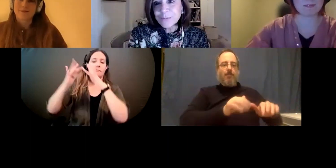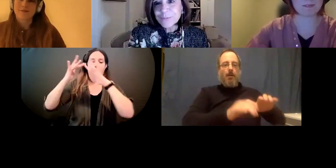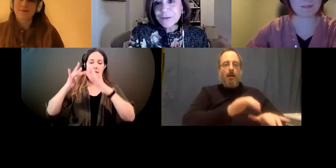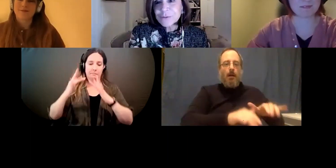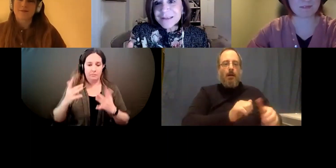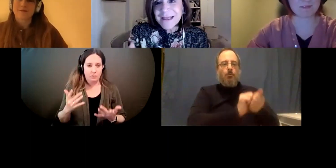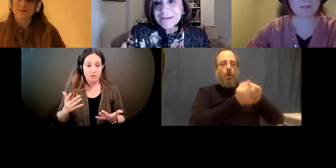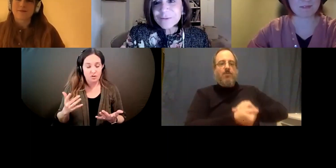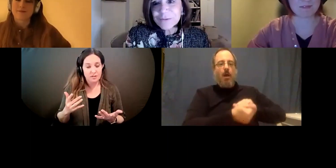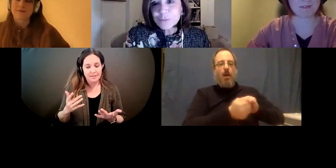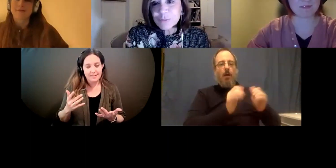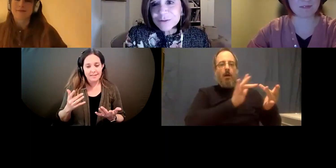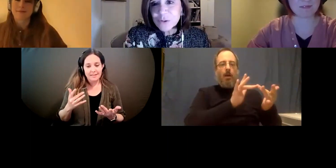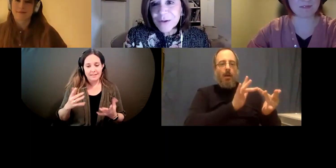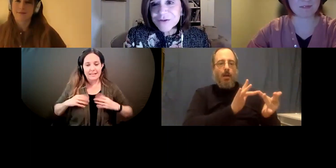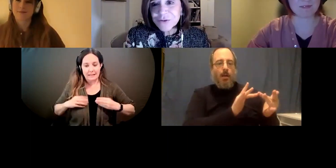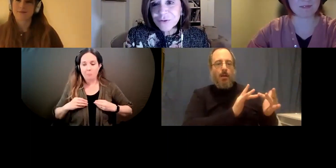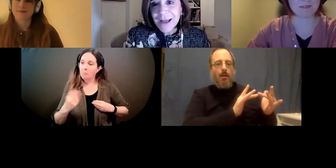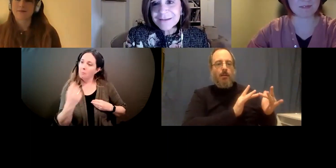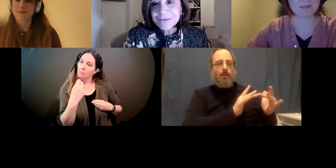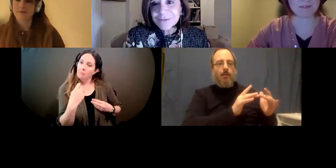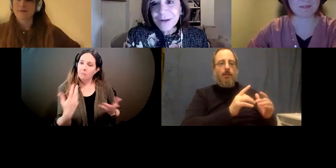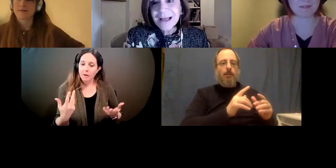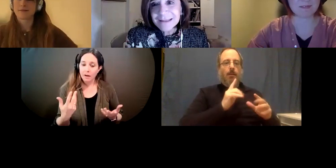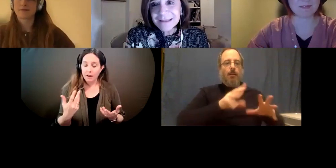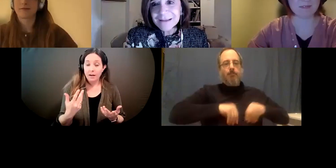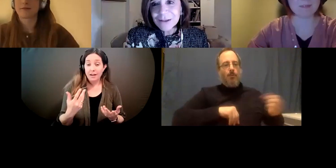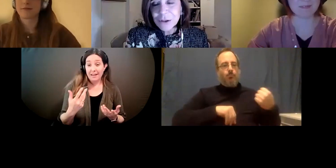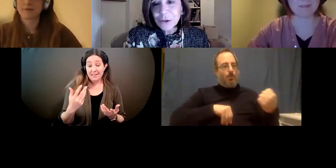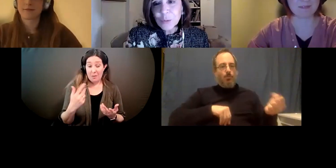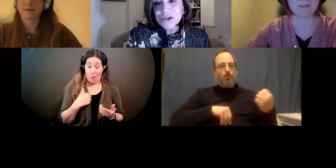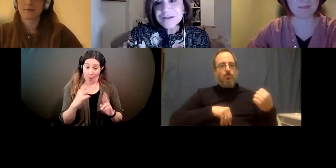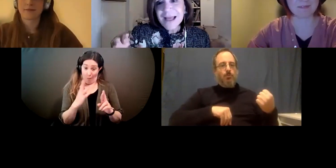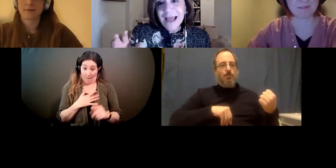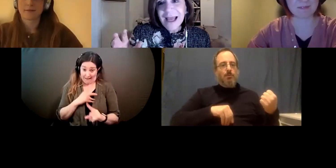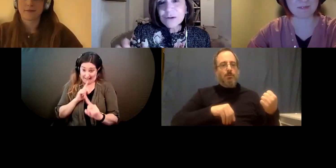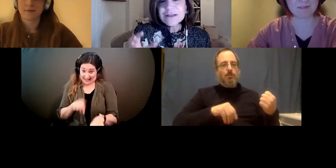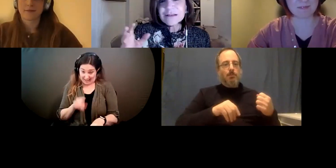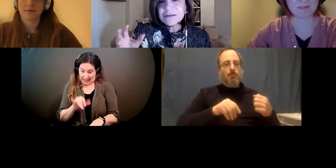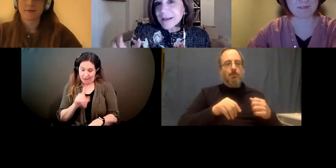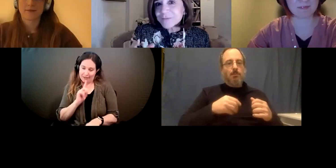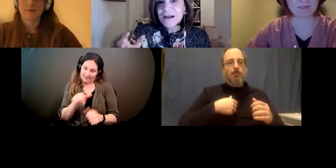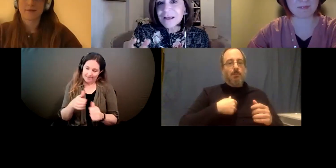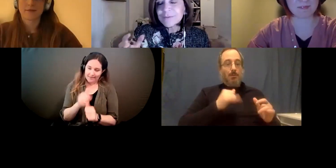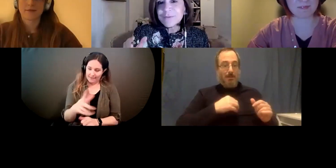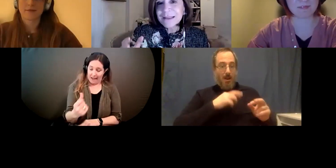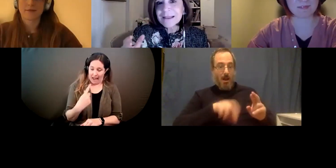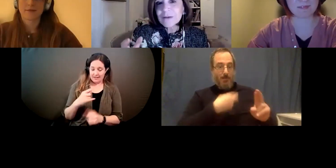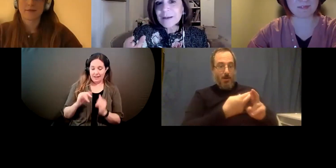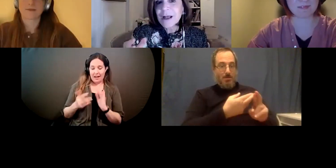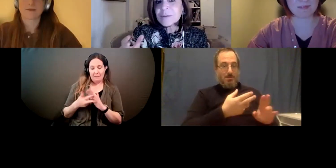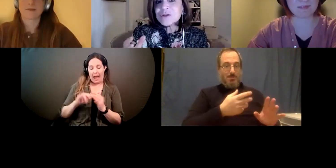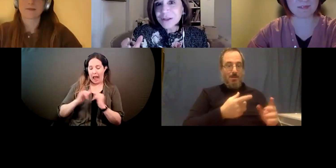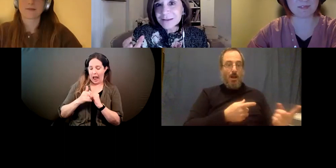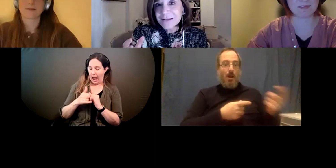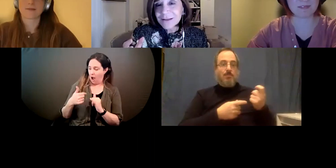to, to get at the real question you're asking, mm-hmm. which is, how does a lifetime of thinking